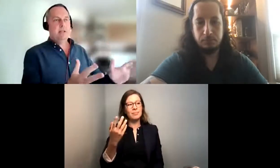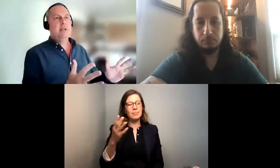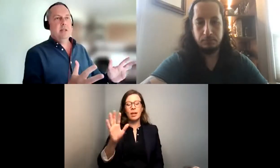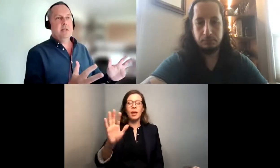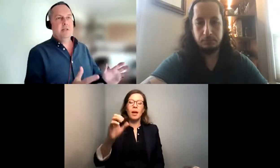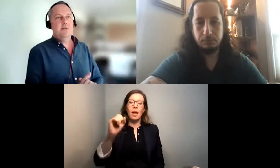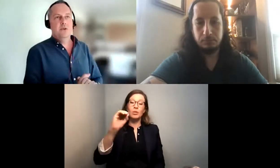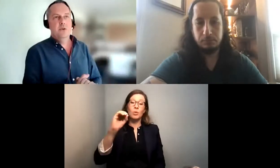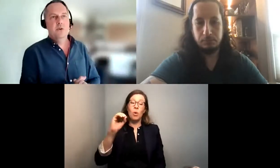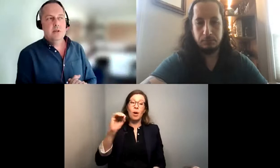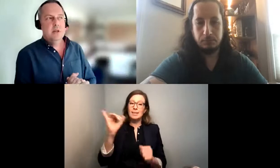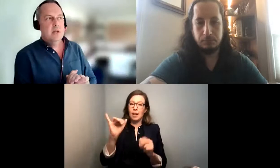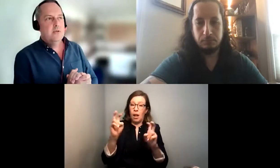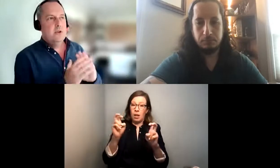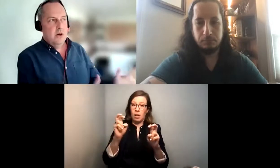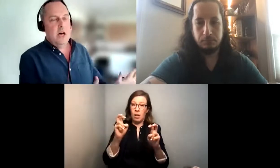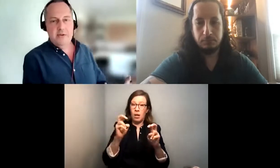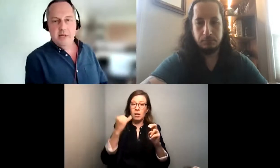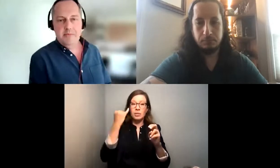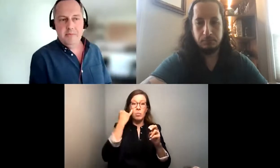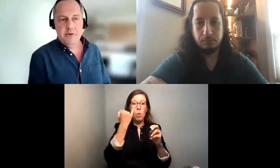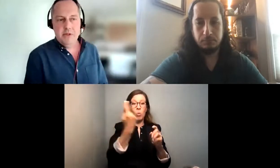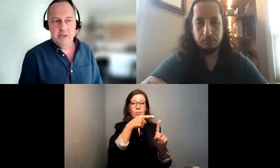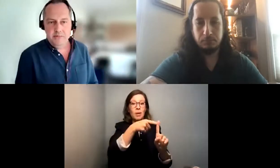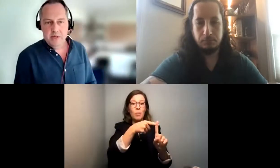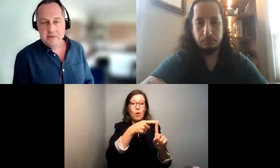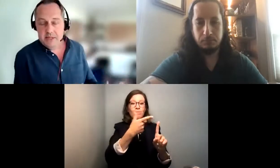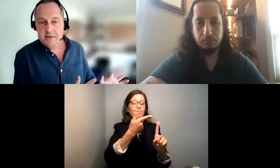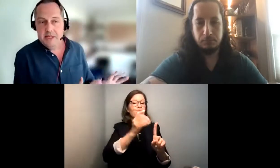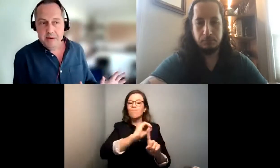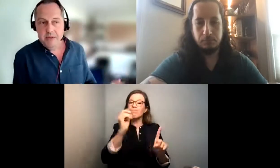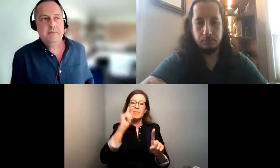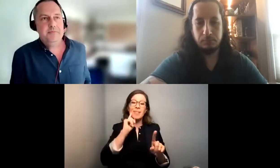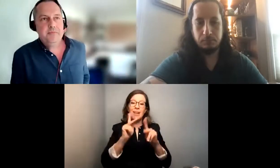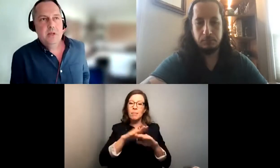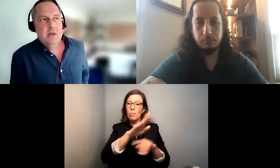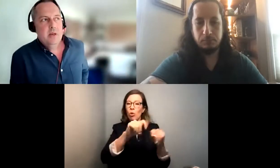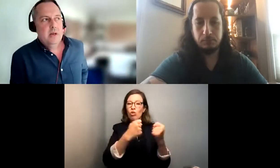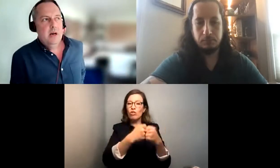could be criticized for not having a deaf member on the team, a deaf team member.